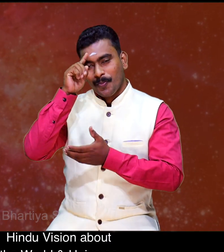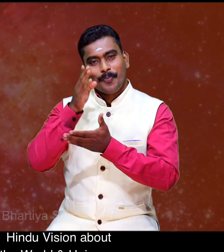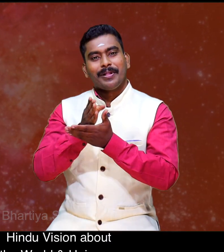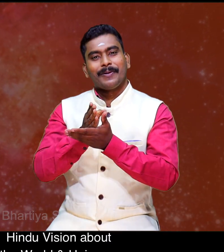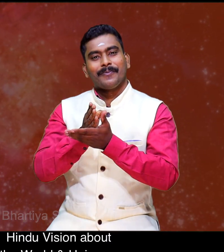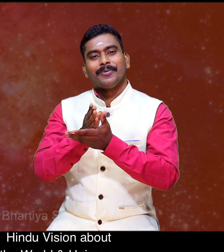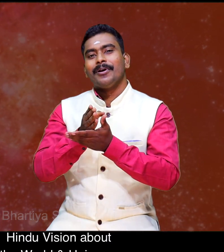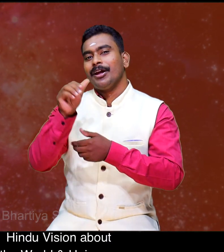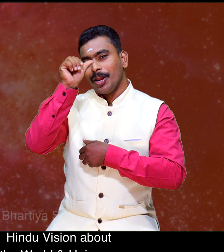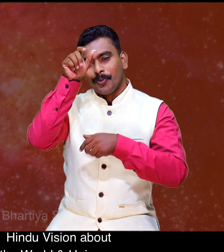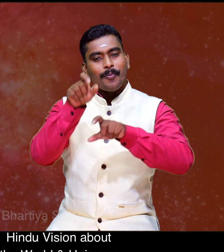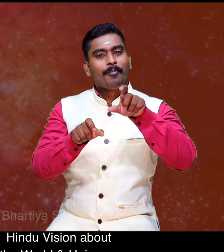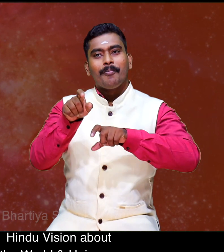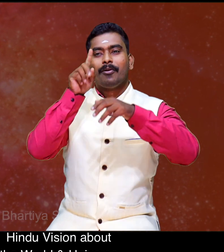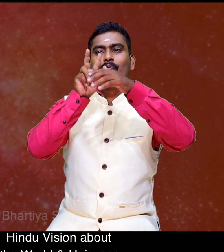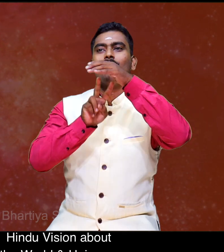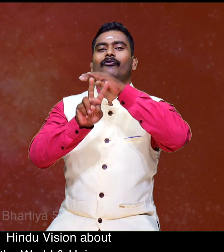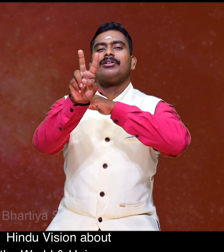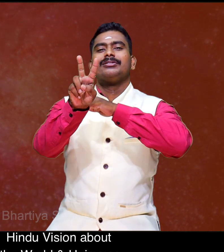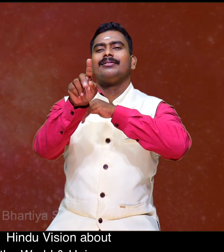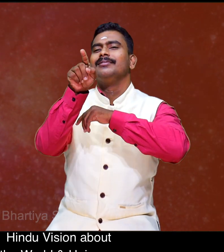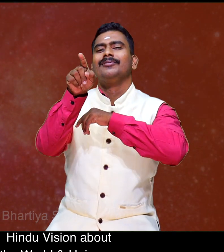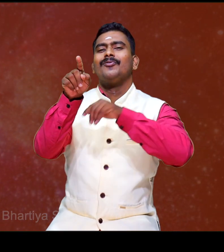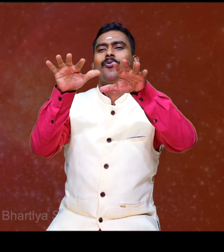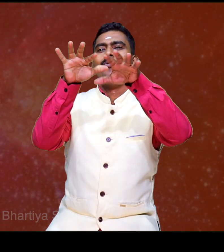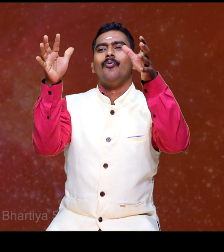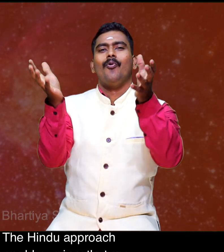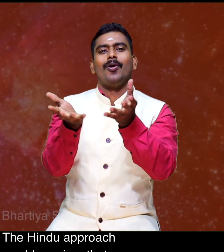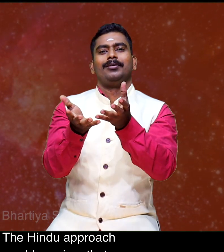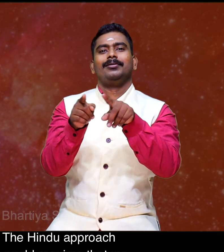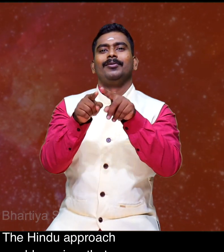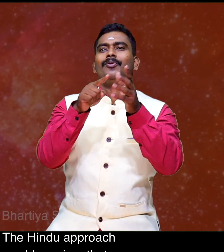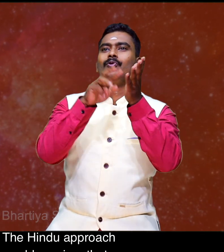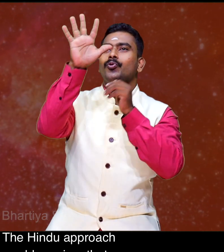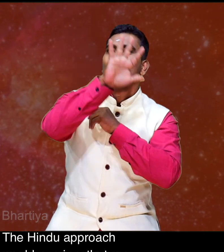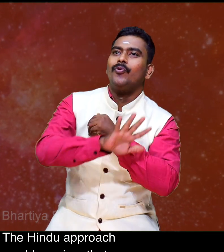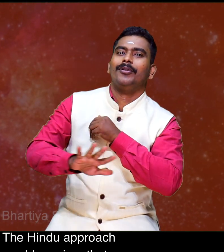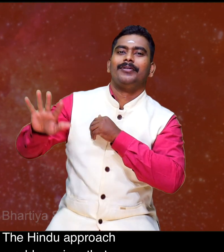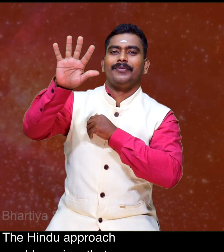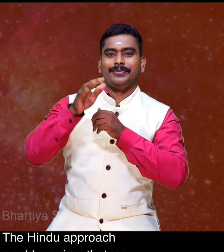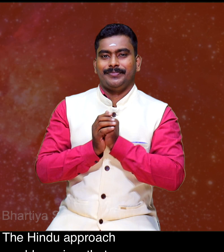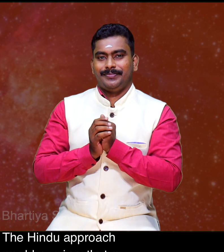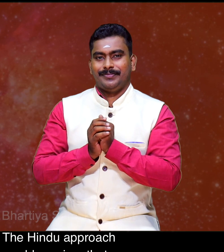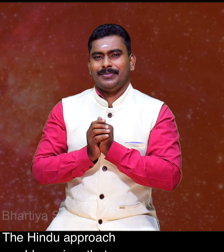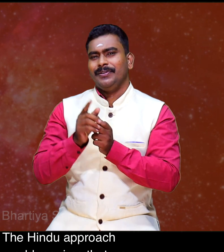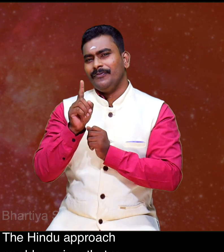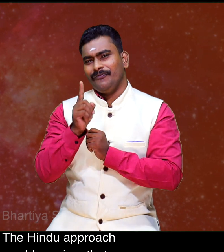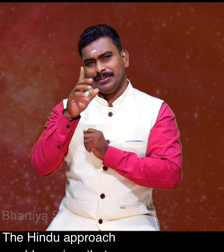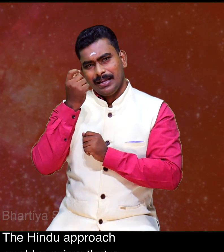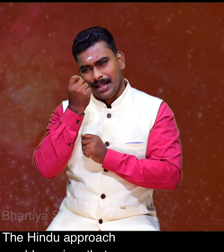Hindu vision about the world and universe. The Hindu approach to the world requires that we